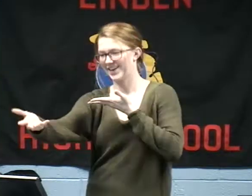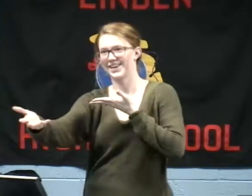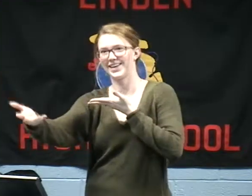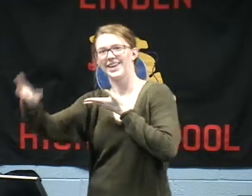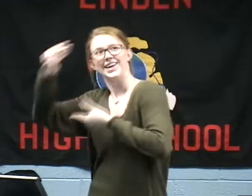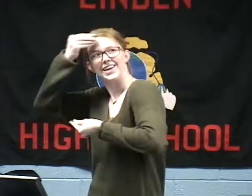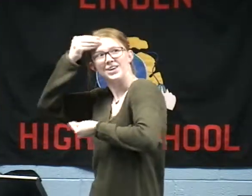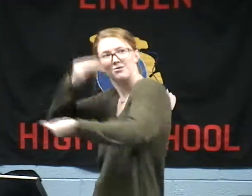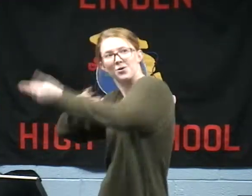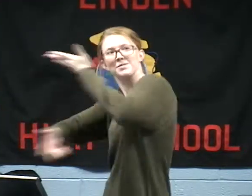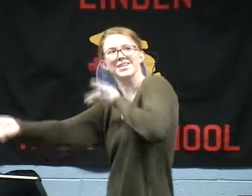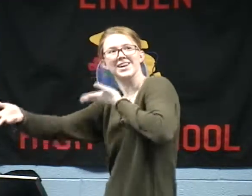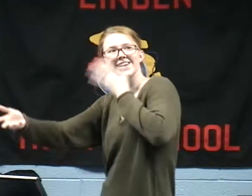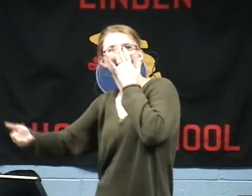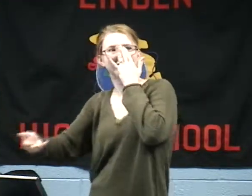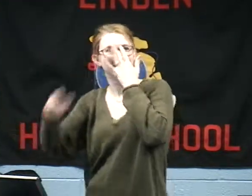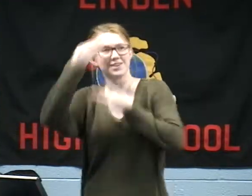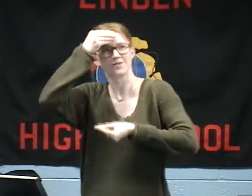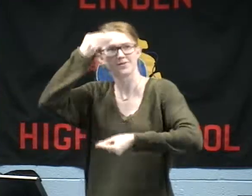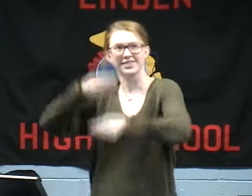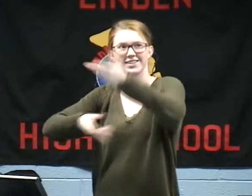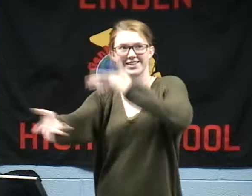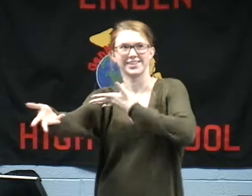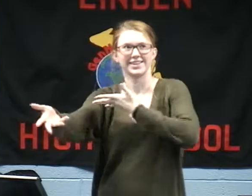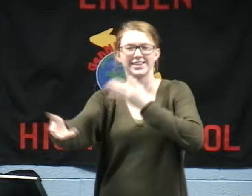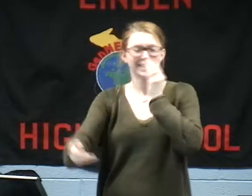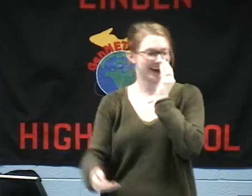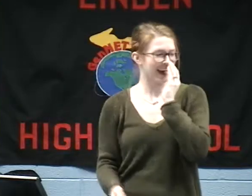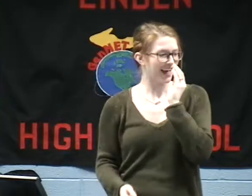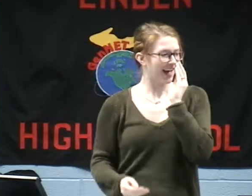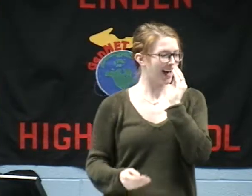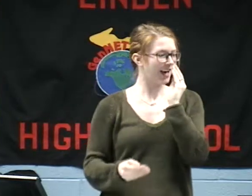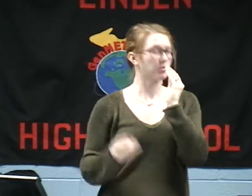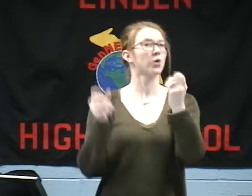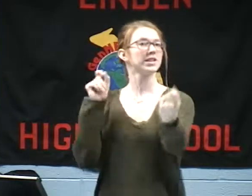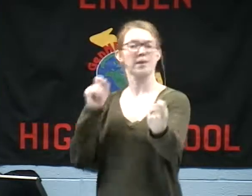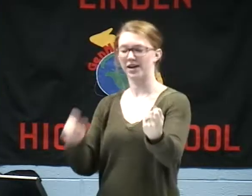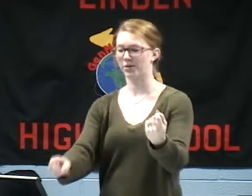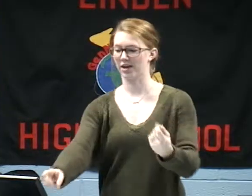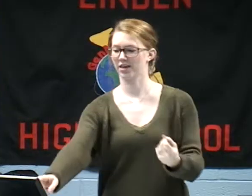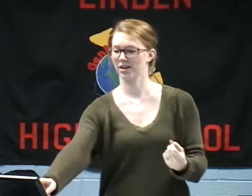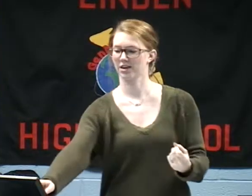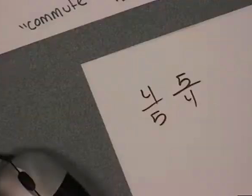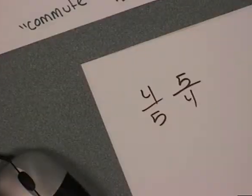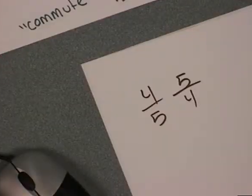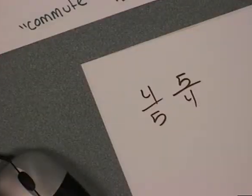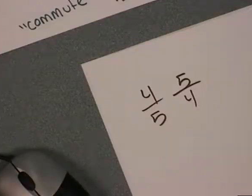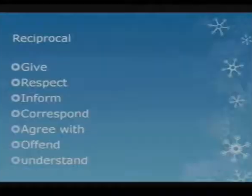think about. Inform each other. Wait. Oh my gosh. Yeah. Correspond with.